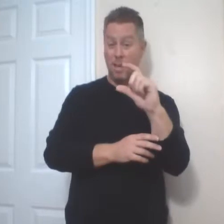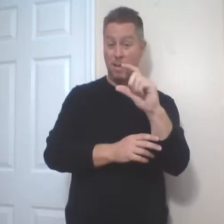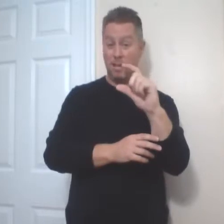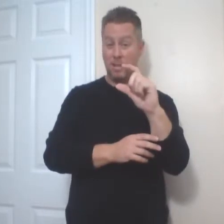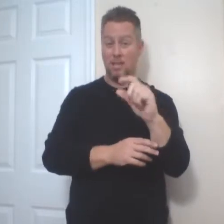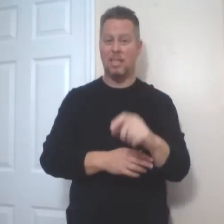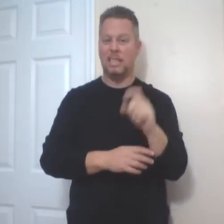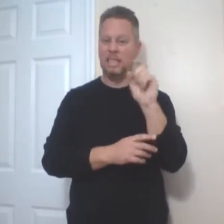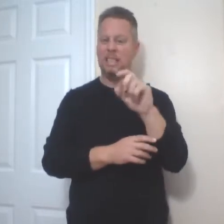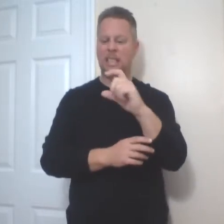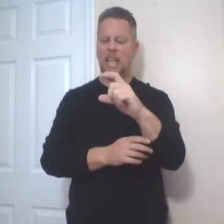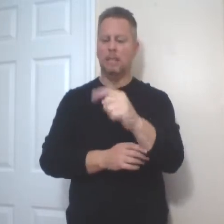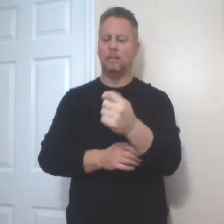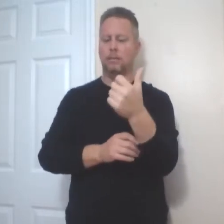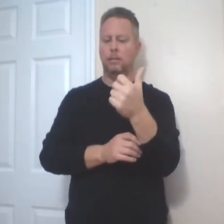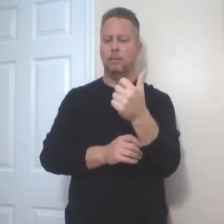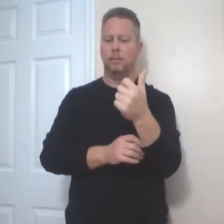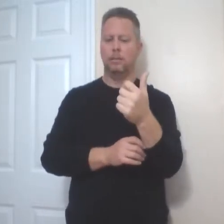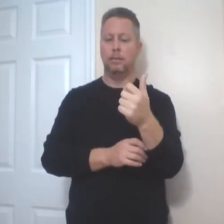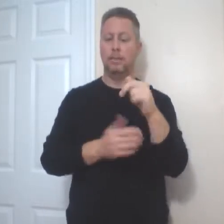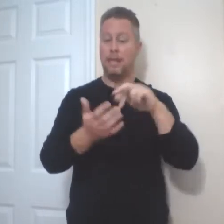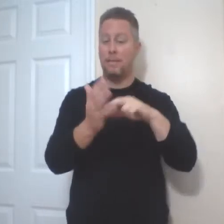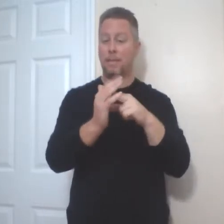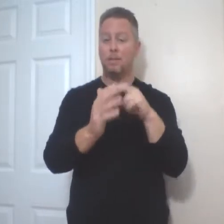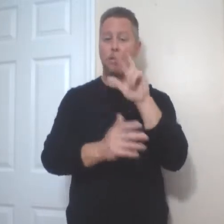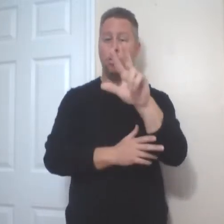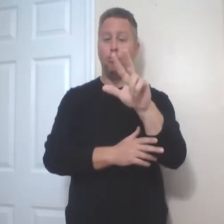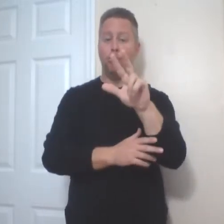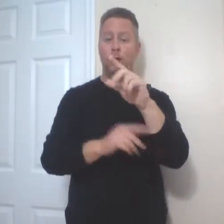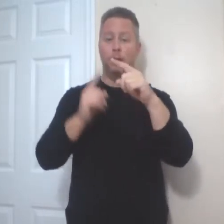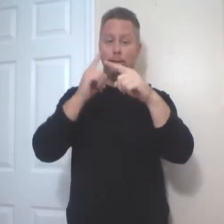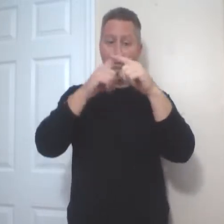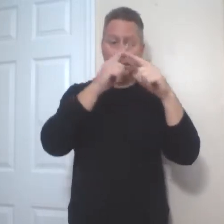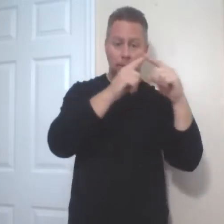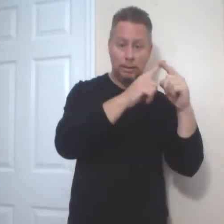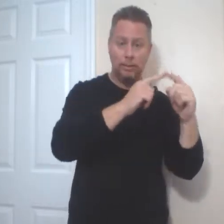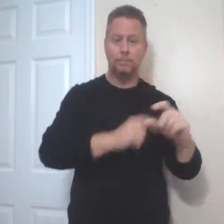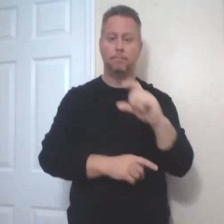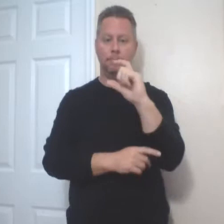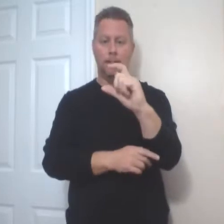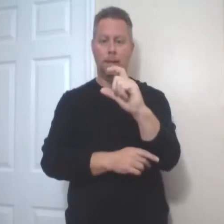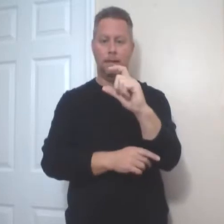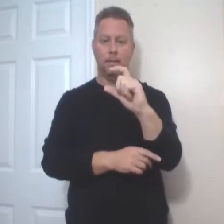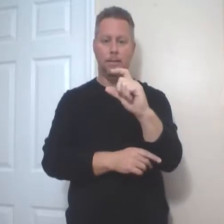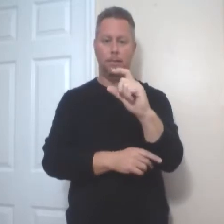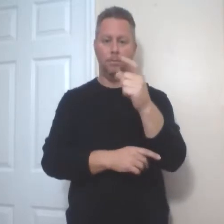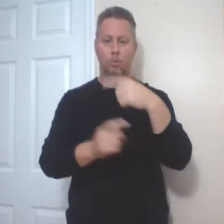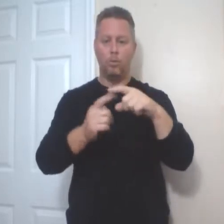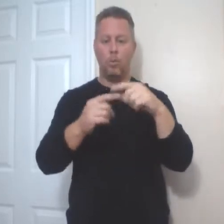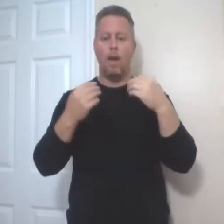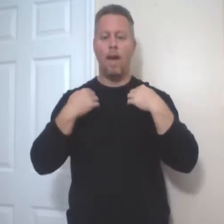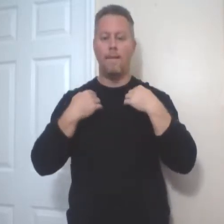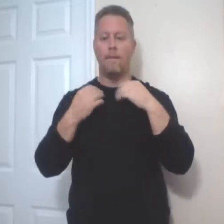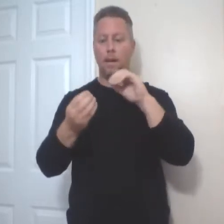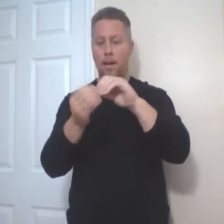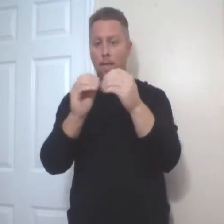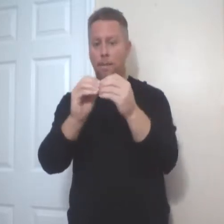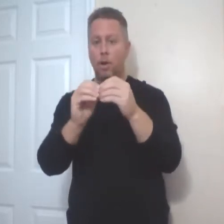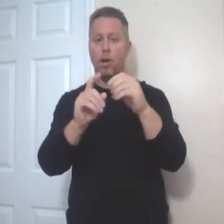get rid of it. This says 3 times x. Whenever you have a number next to a letter, it means that they're multiplying. Since I need